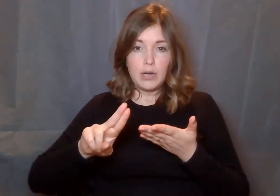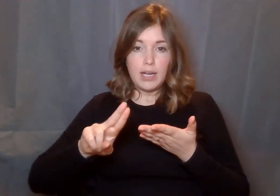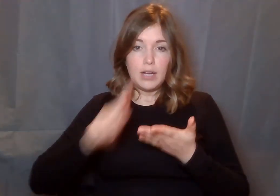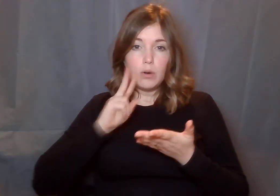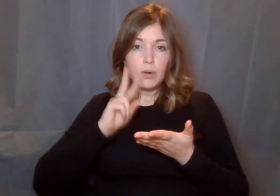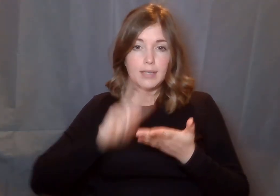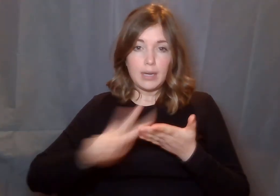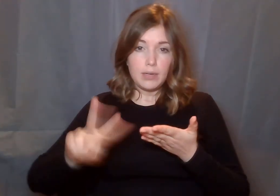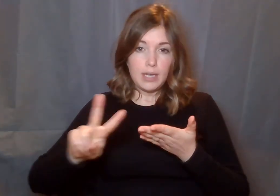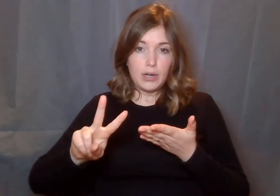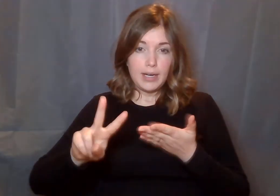Secretary or secretary.